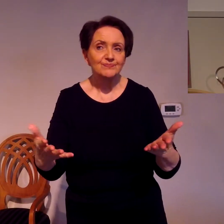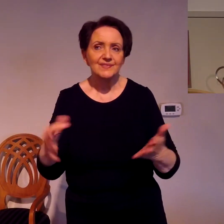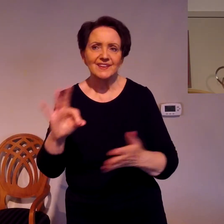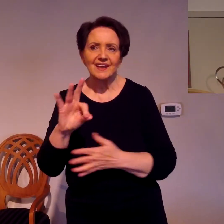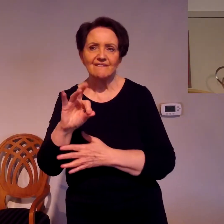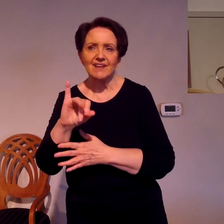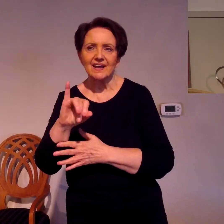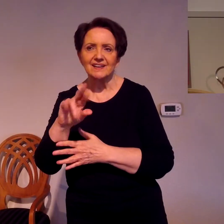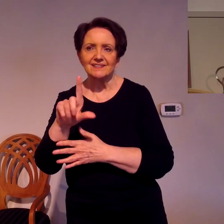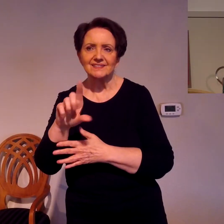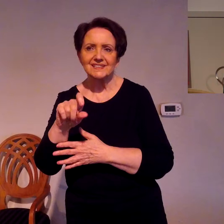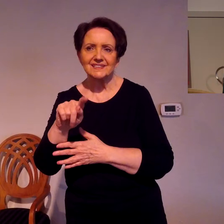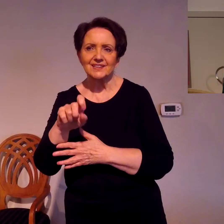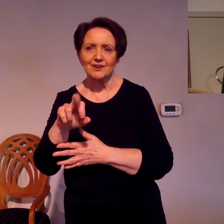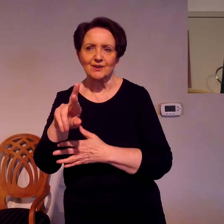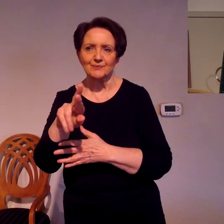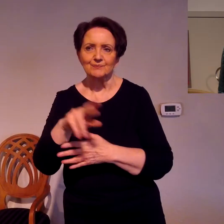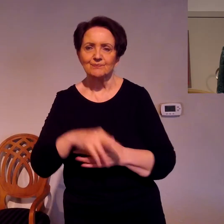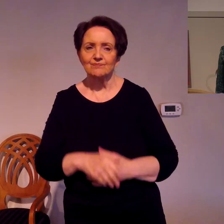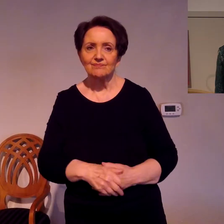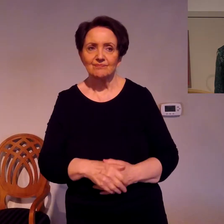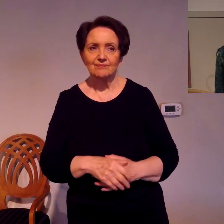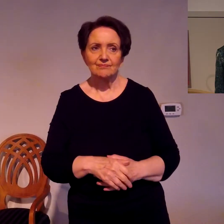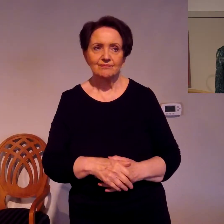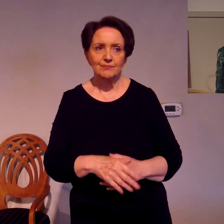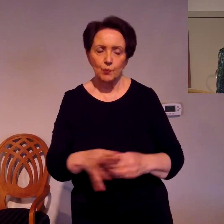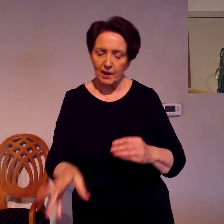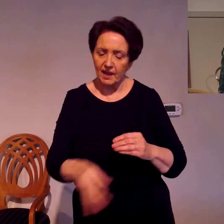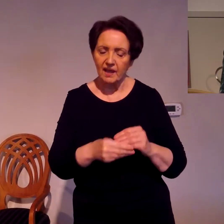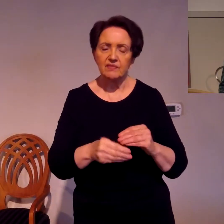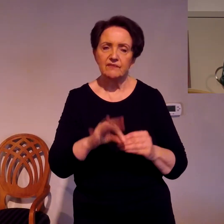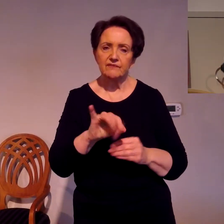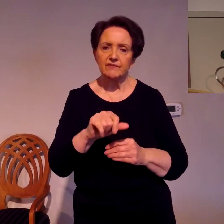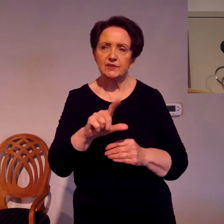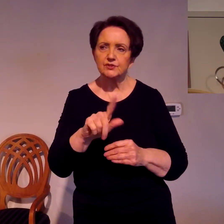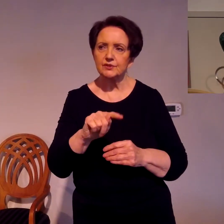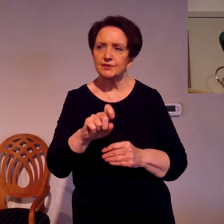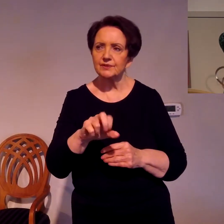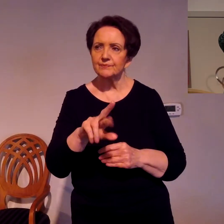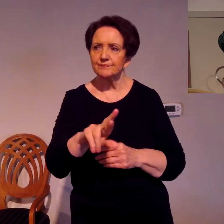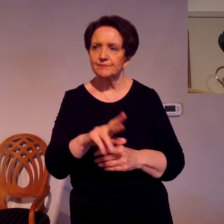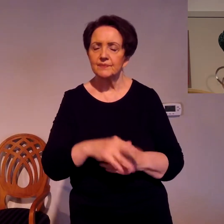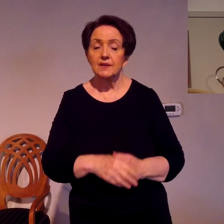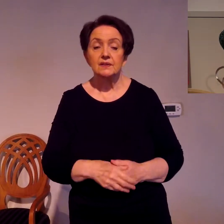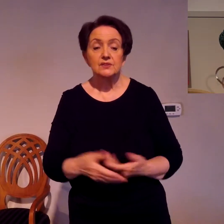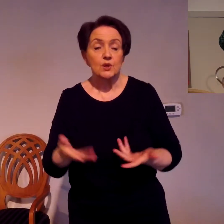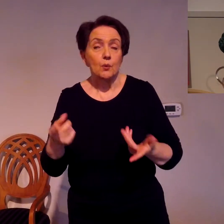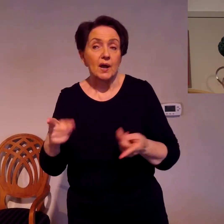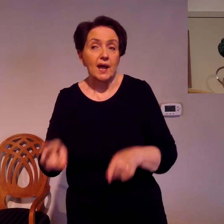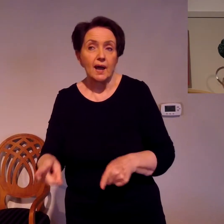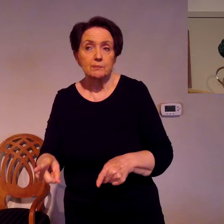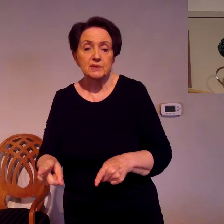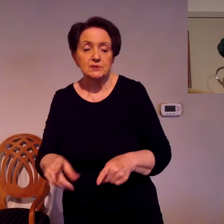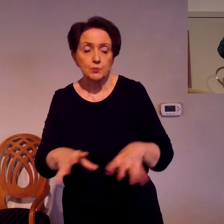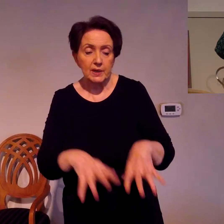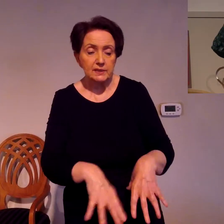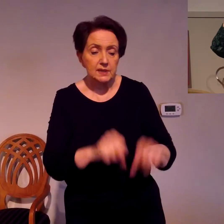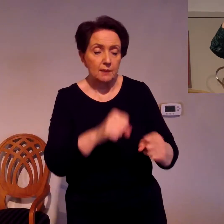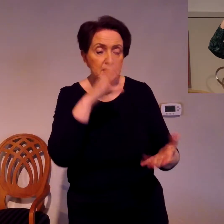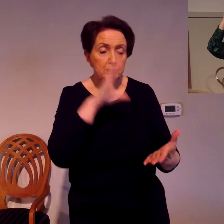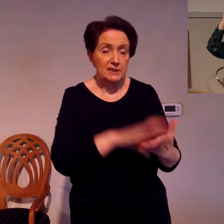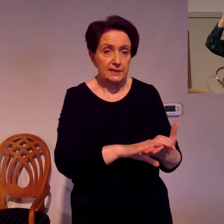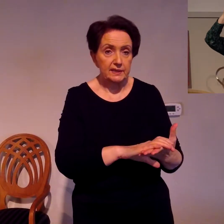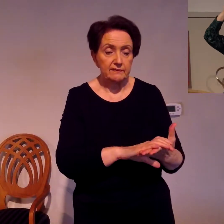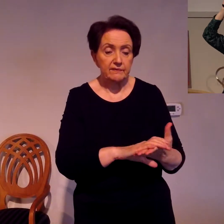filters. That's the piece that we add, our filters. And so what happens is we adopt a belief and we act out of that